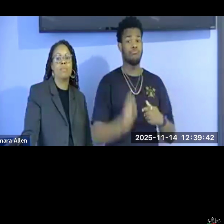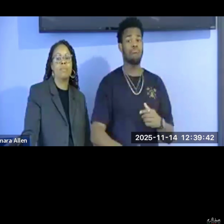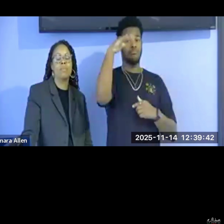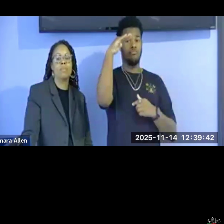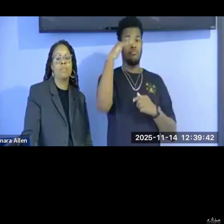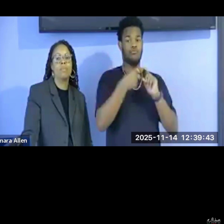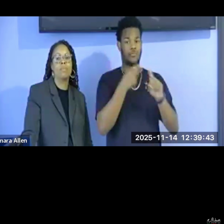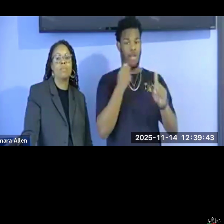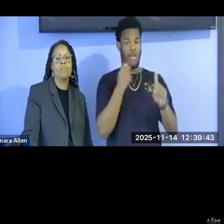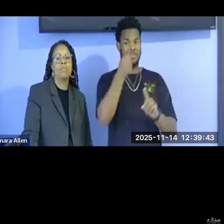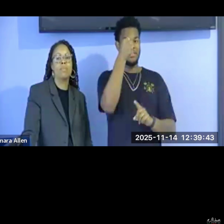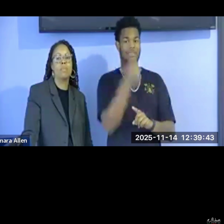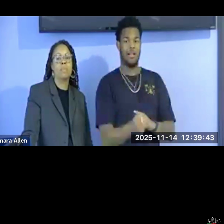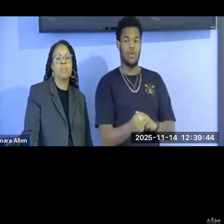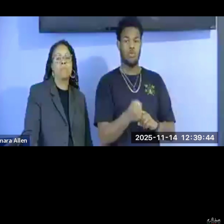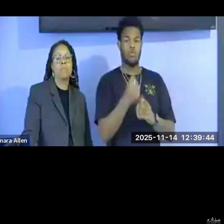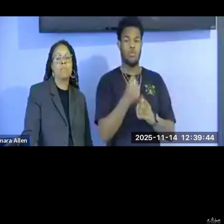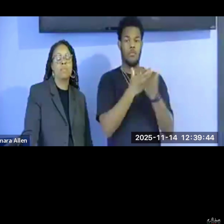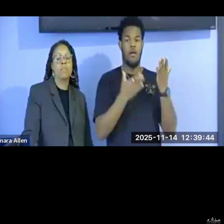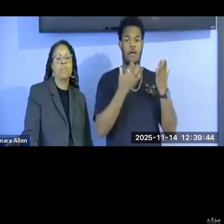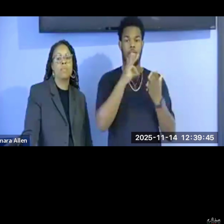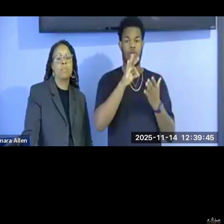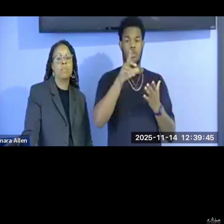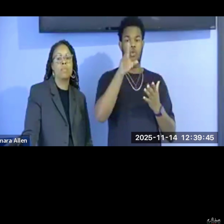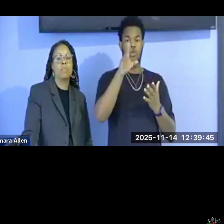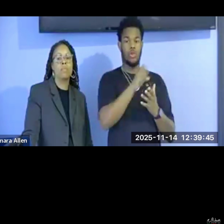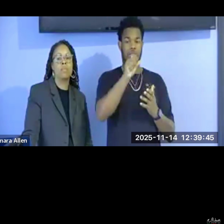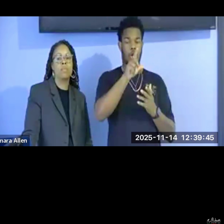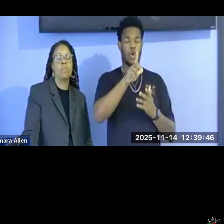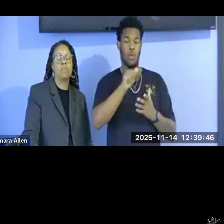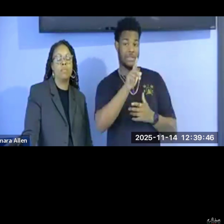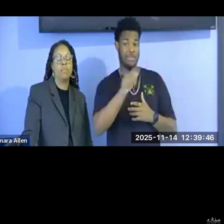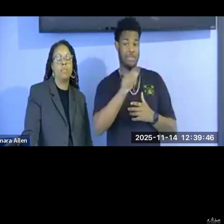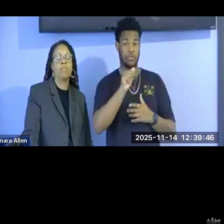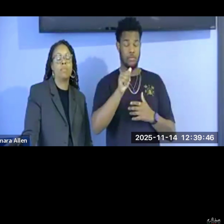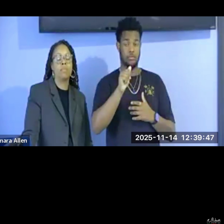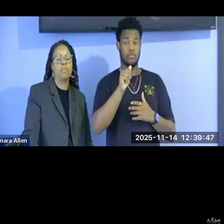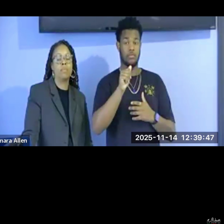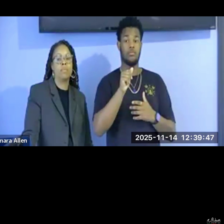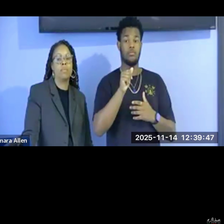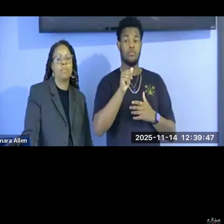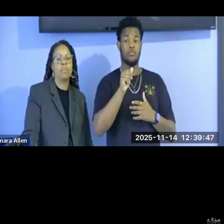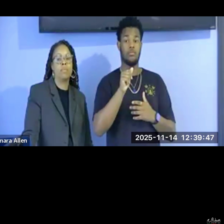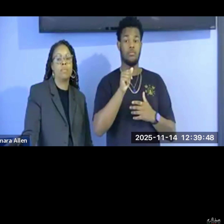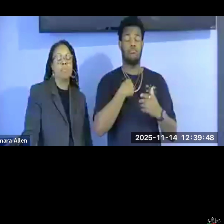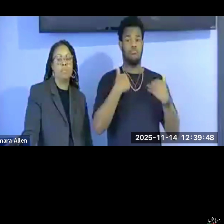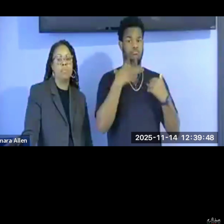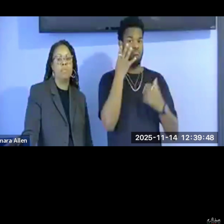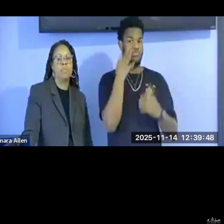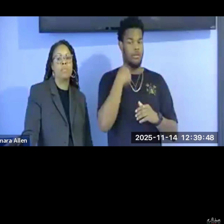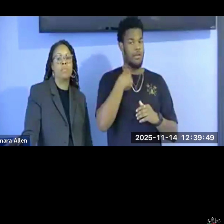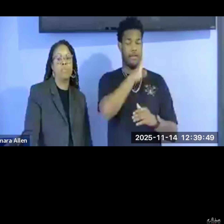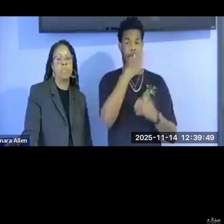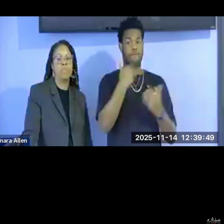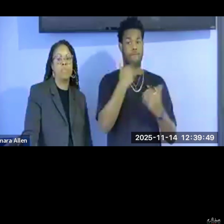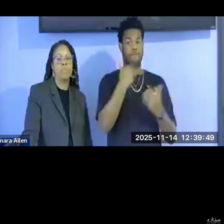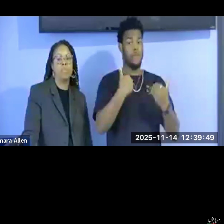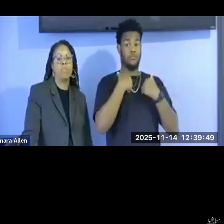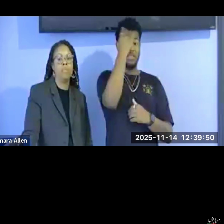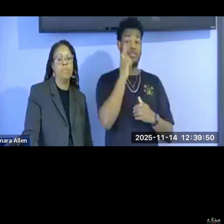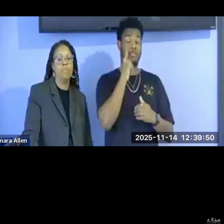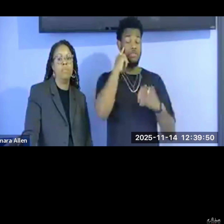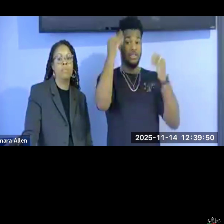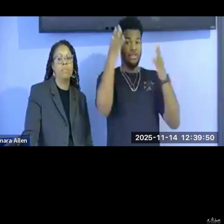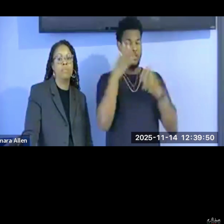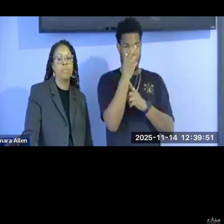as students, but I'm also wondering about educators who are Black and deaf. I grew up and